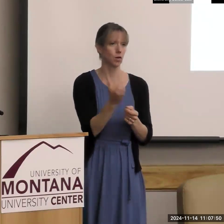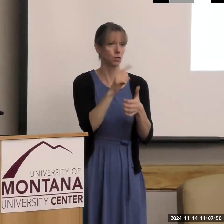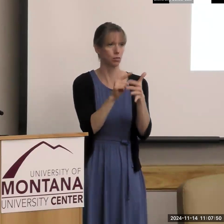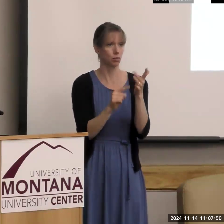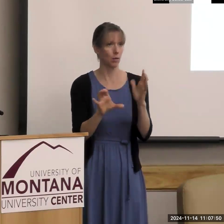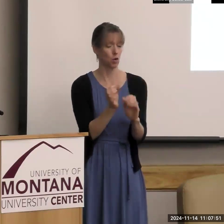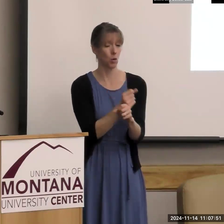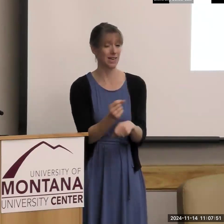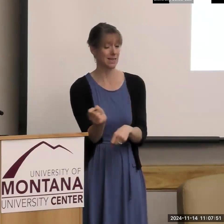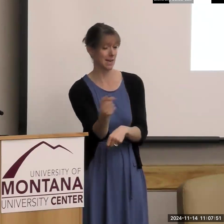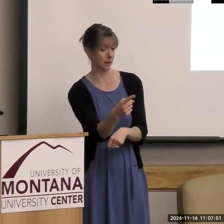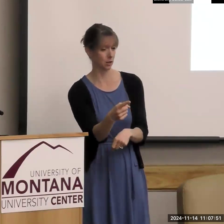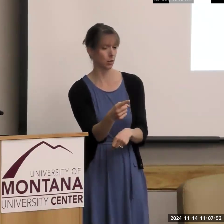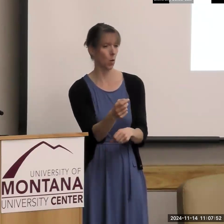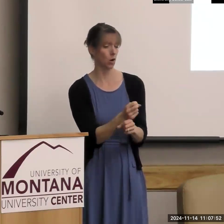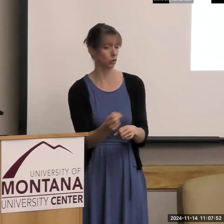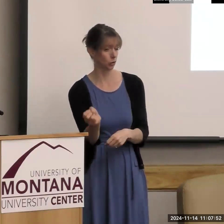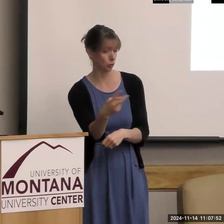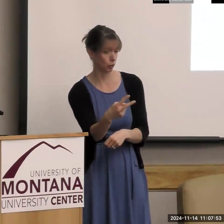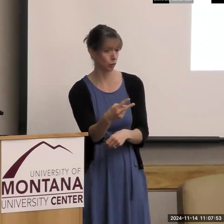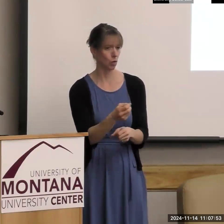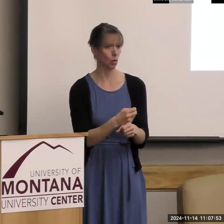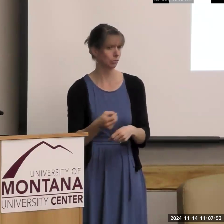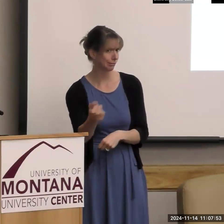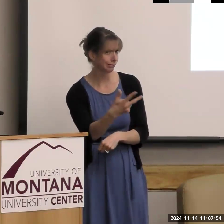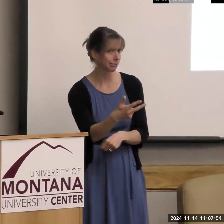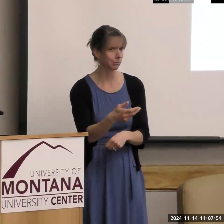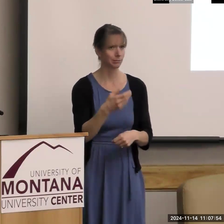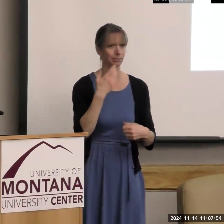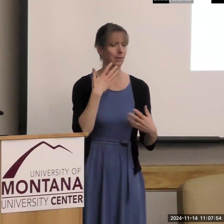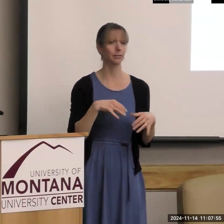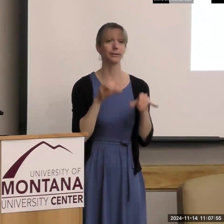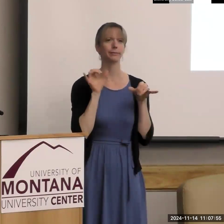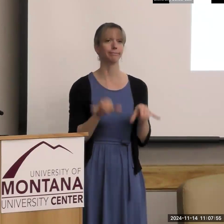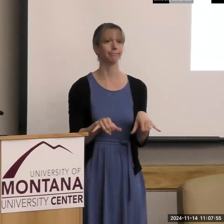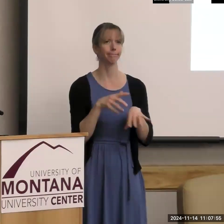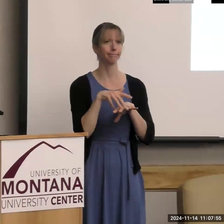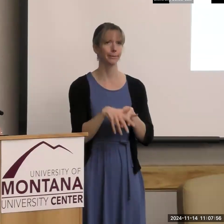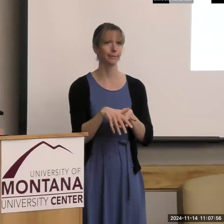next year, or the year after, or the year after that. I'm not going anywhere just yet.